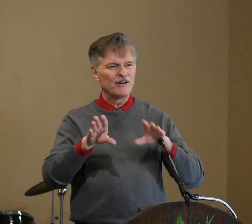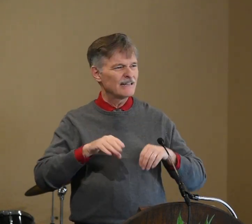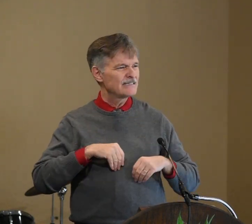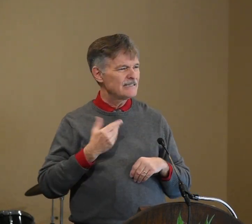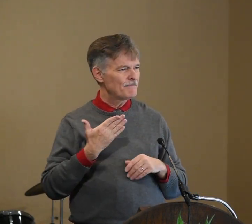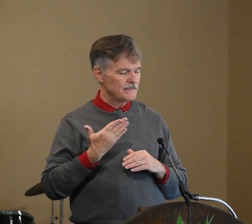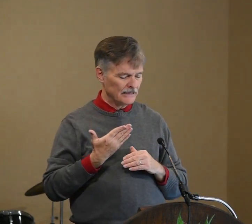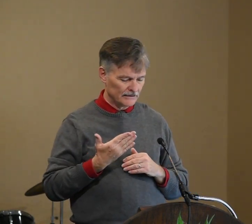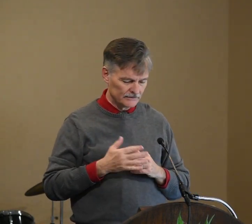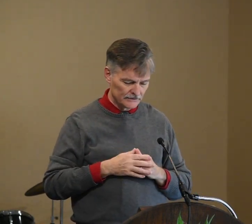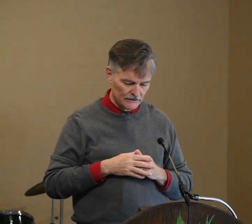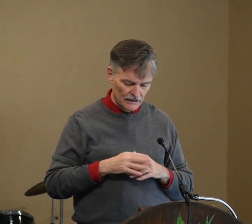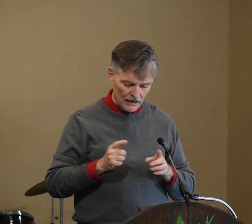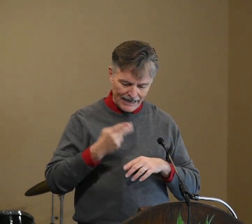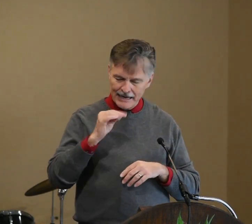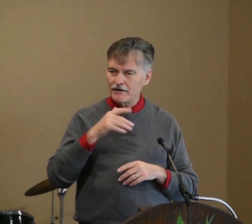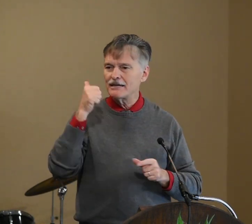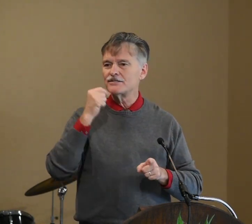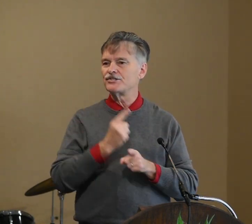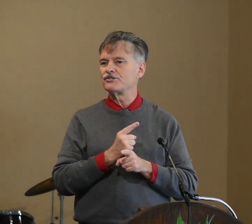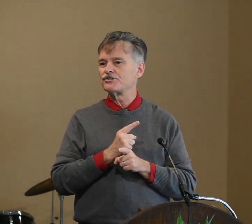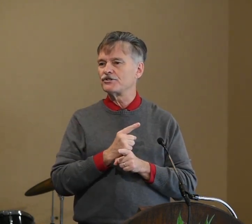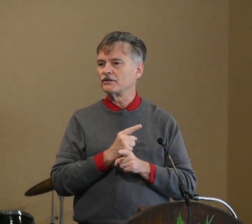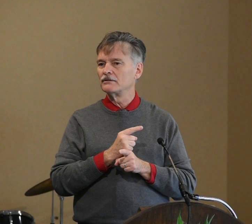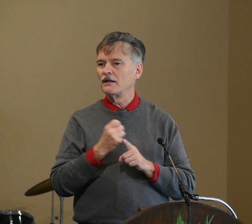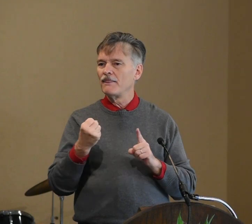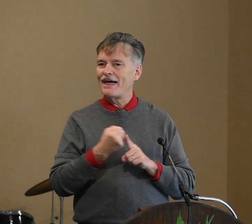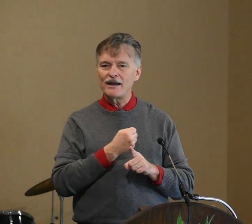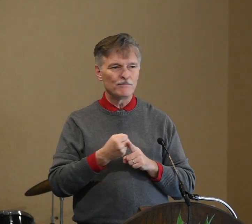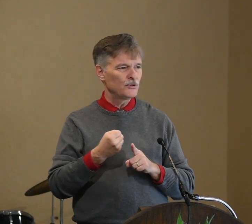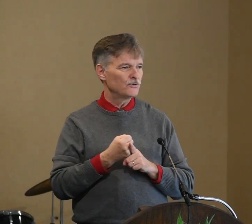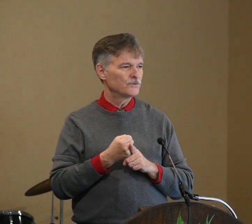they're accepting, like Harriet's sister, that abuse.